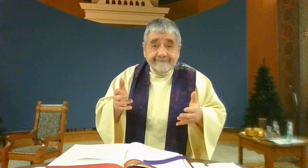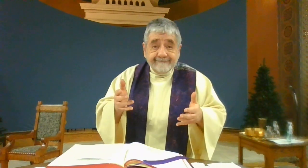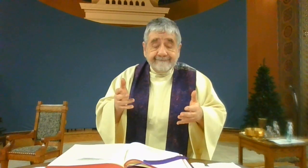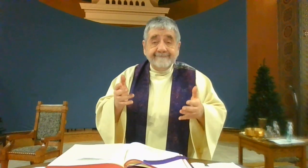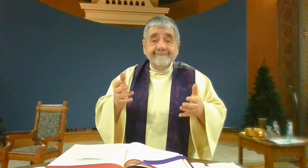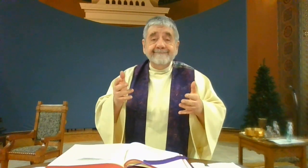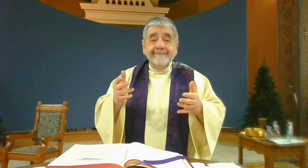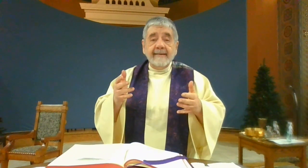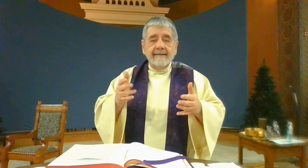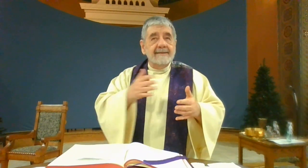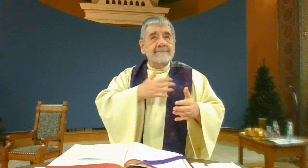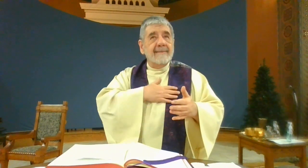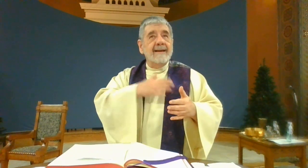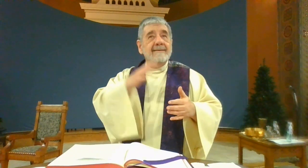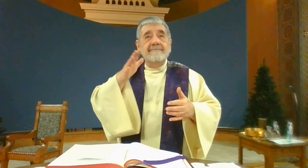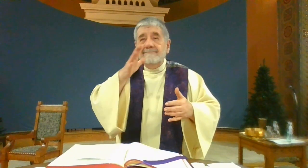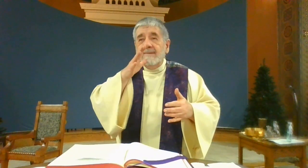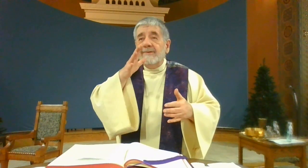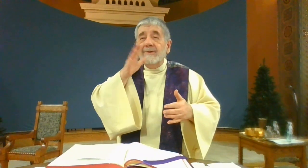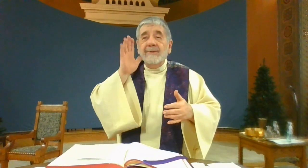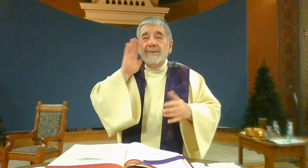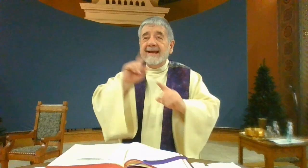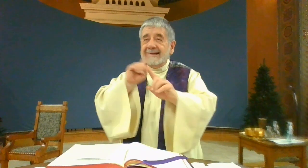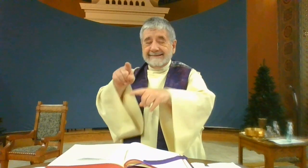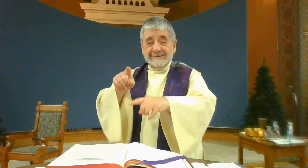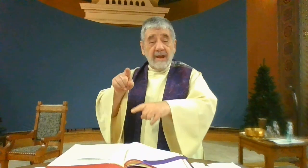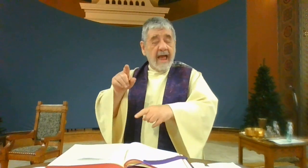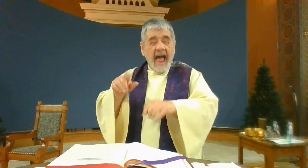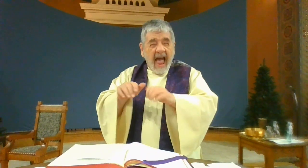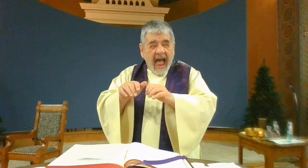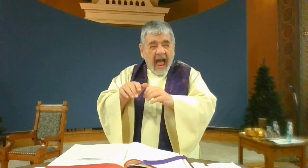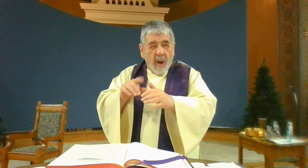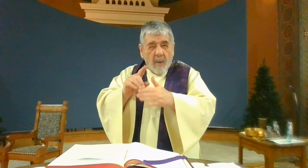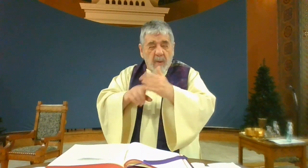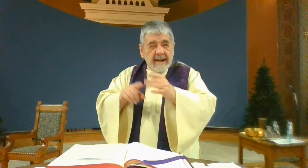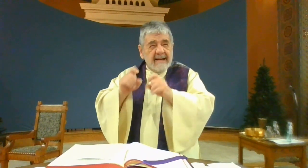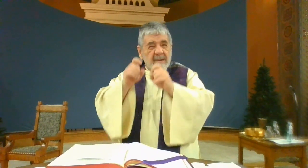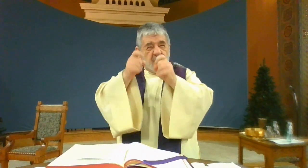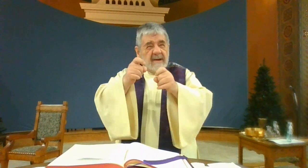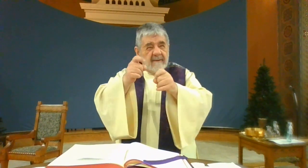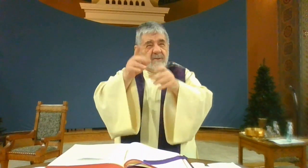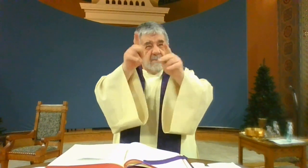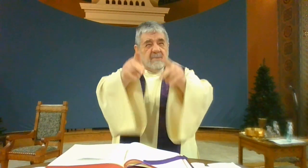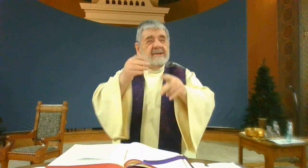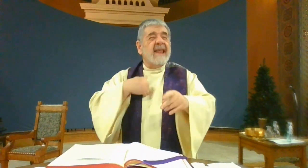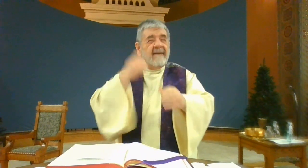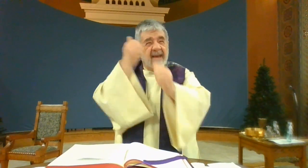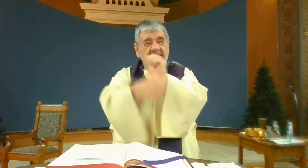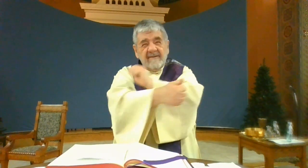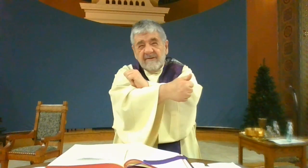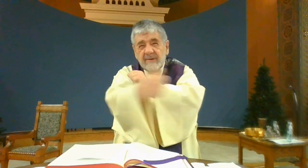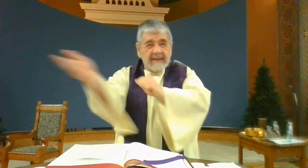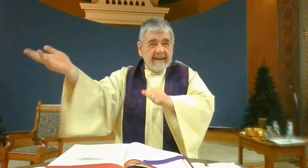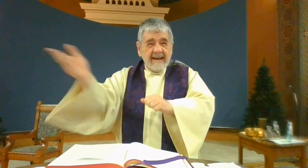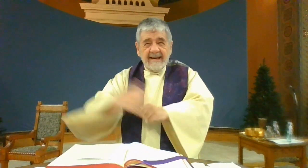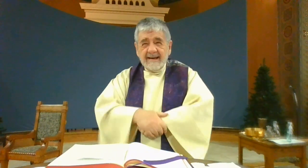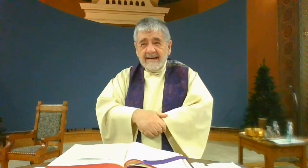God? My mother would say, What do you give a person that has everything?